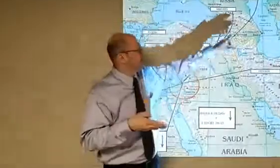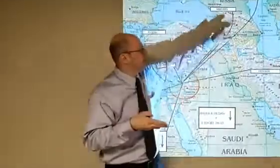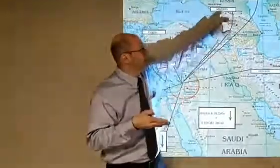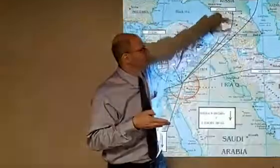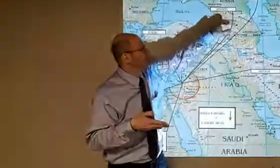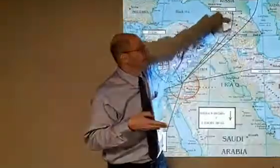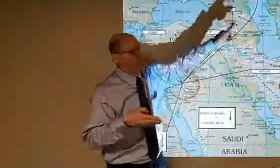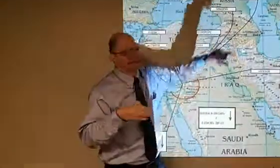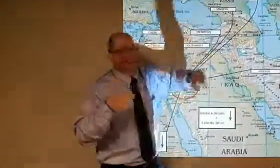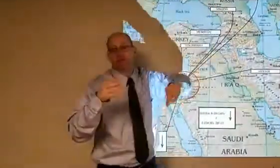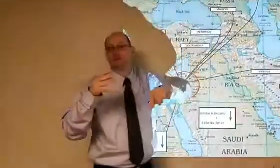where Magog is